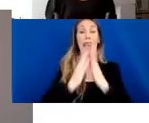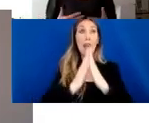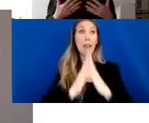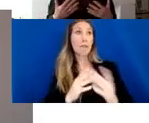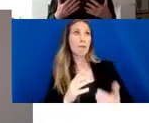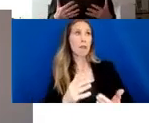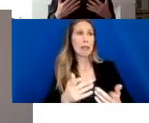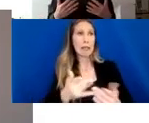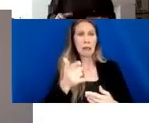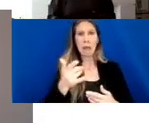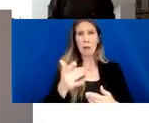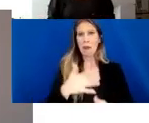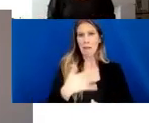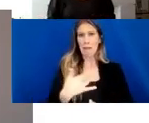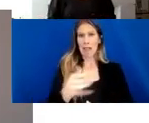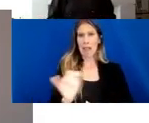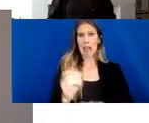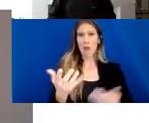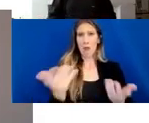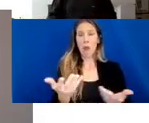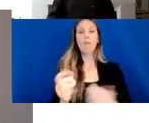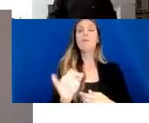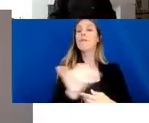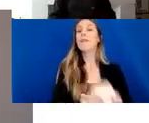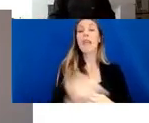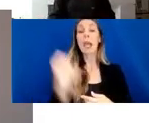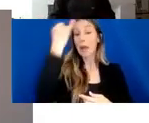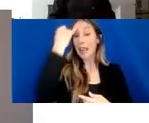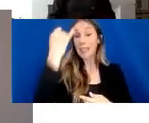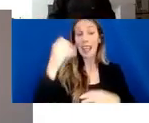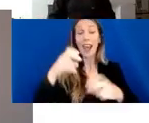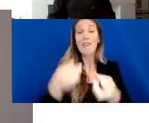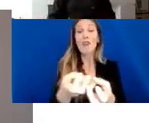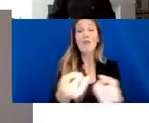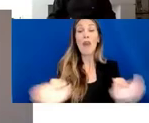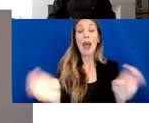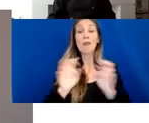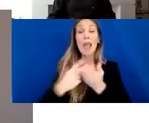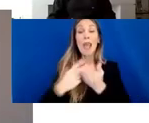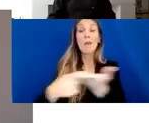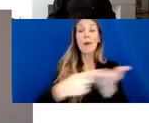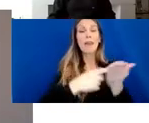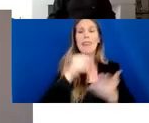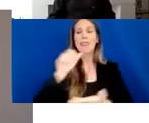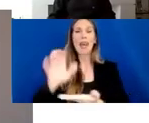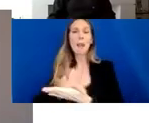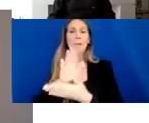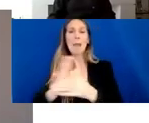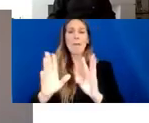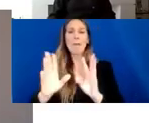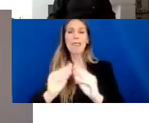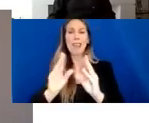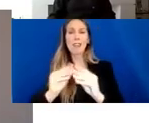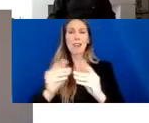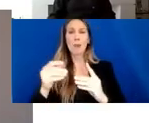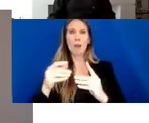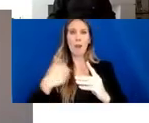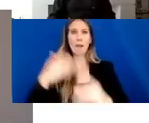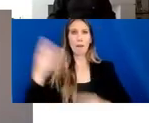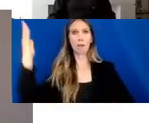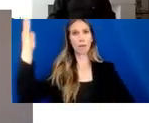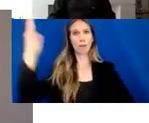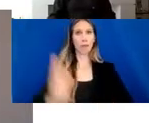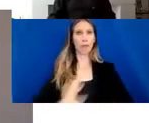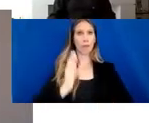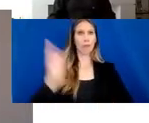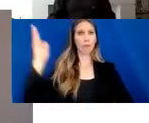like? It's going to be like a round table. A round table is not a paper session where you are making a formal presentation of